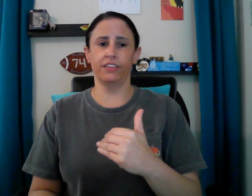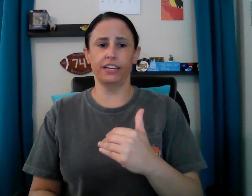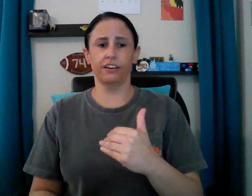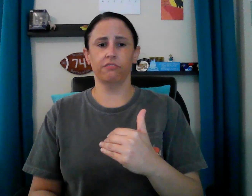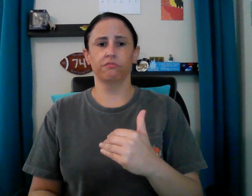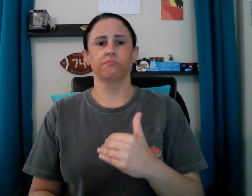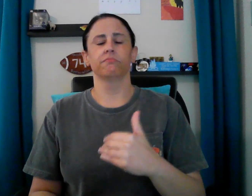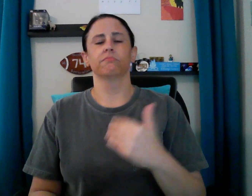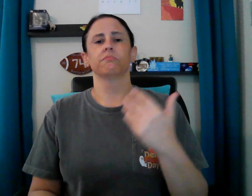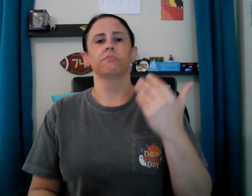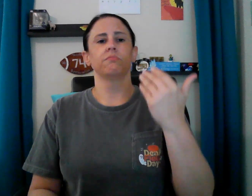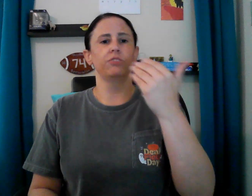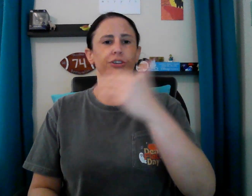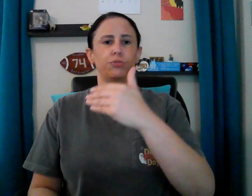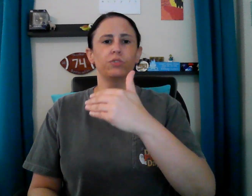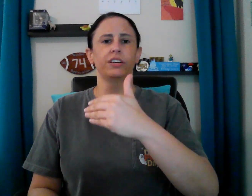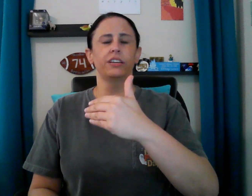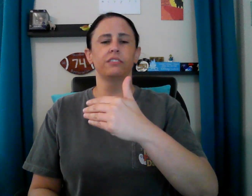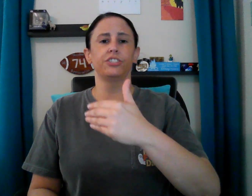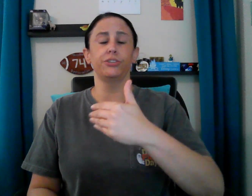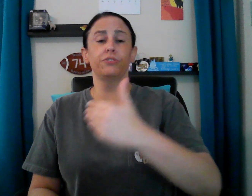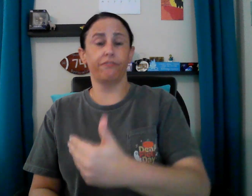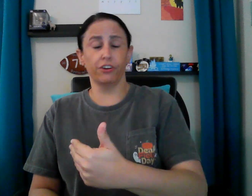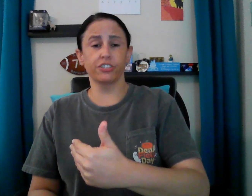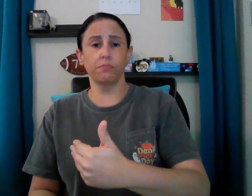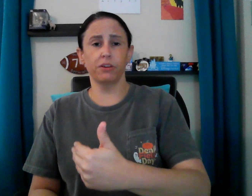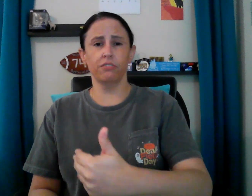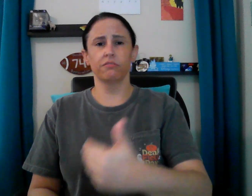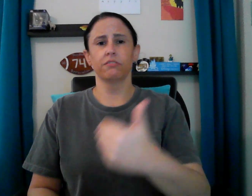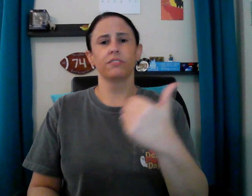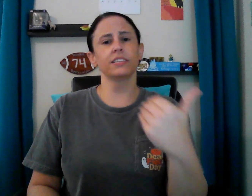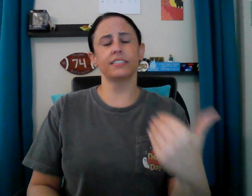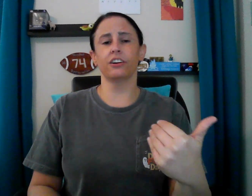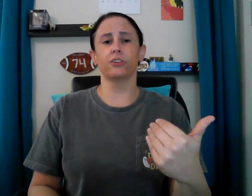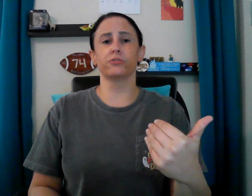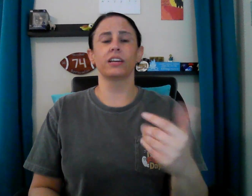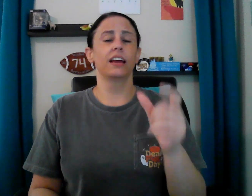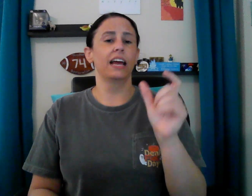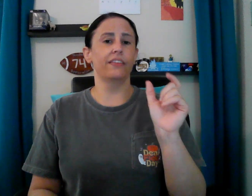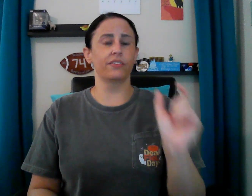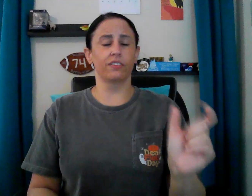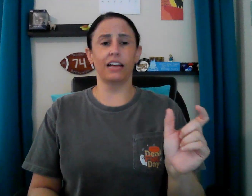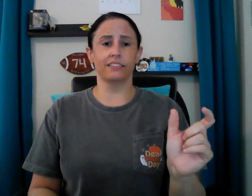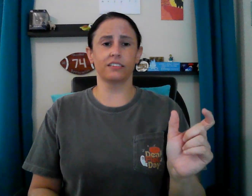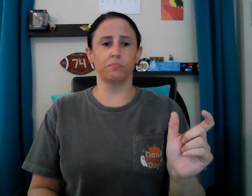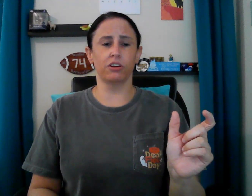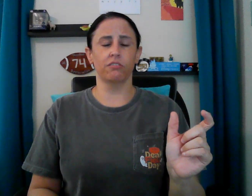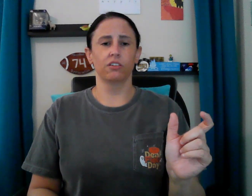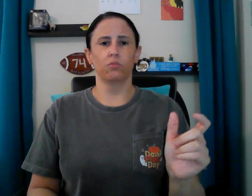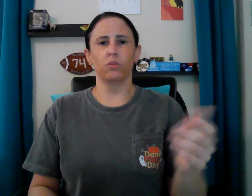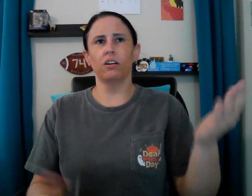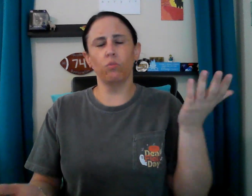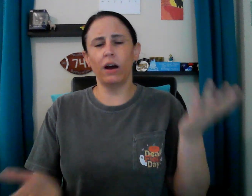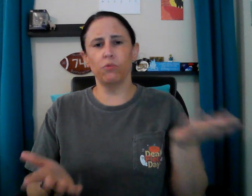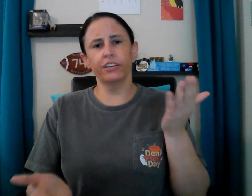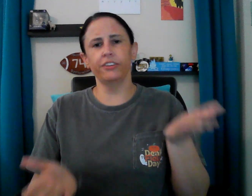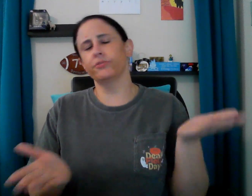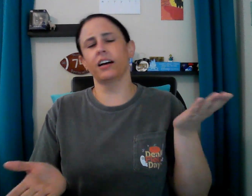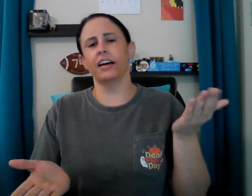year, you would do the first number, the zeros, and then the last number. Well, why wouldn't you